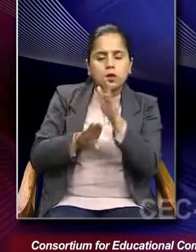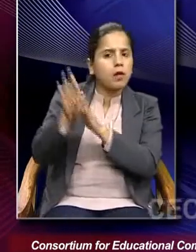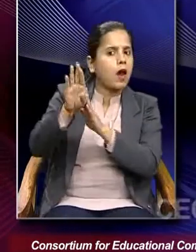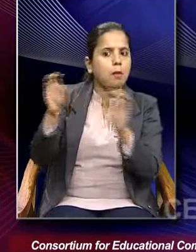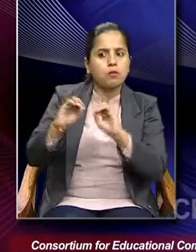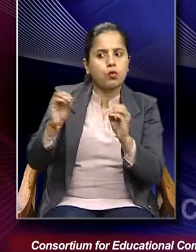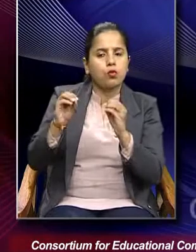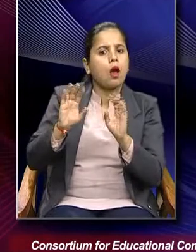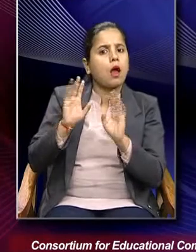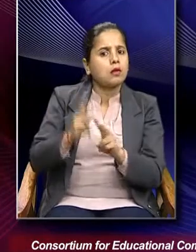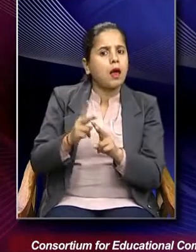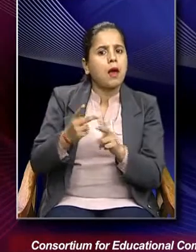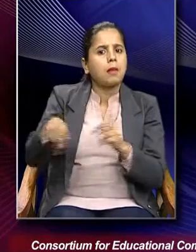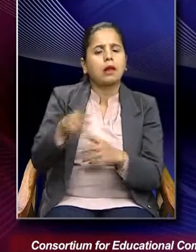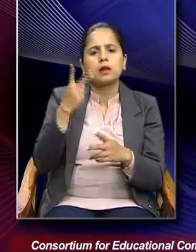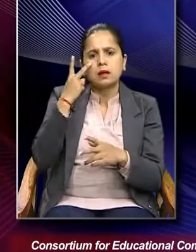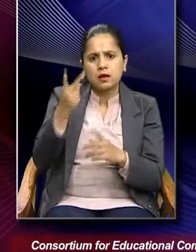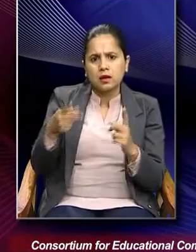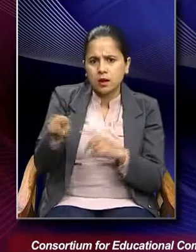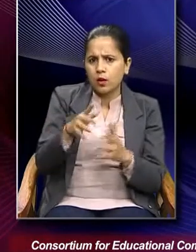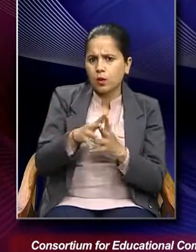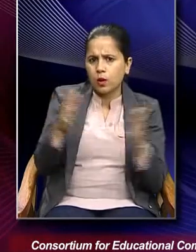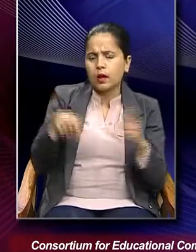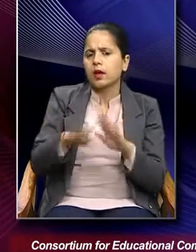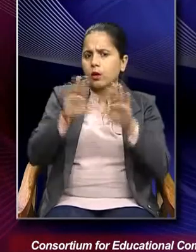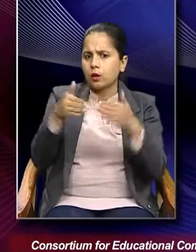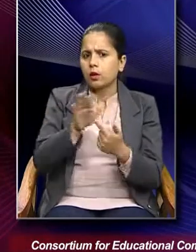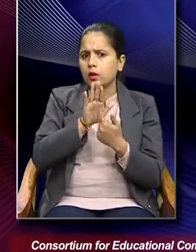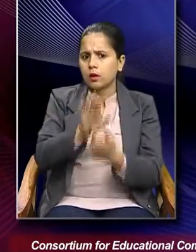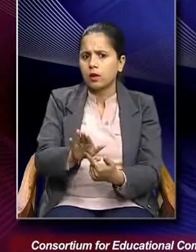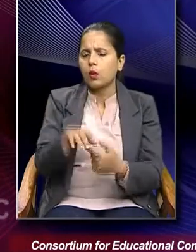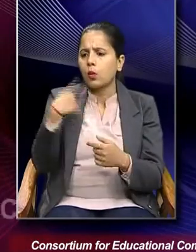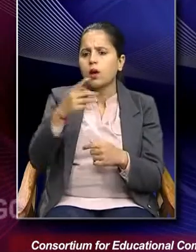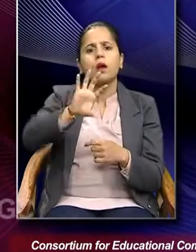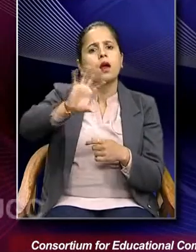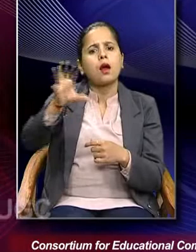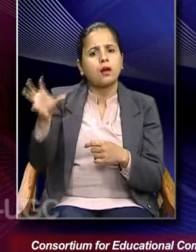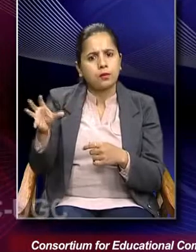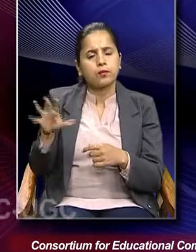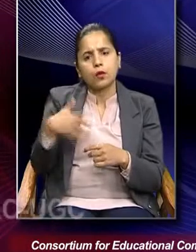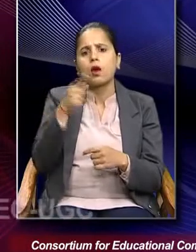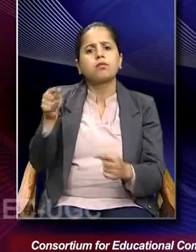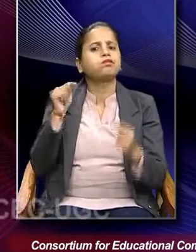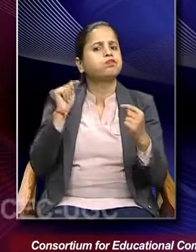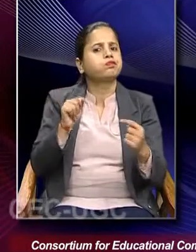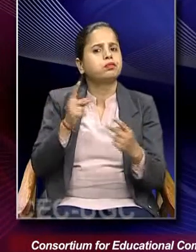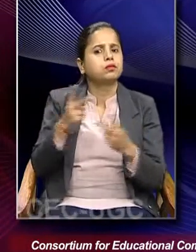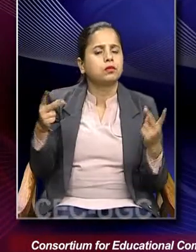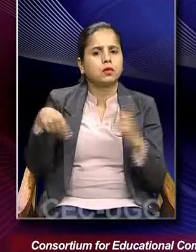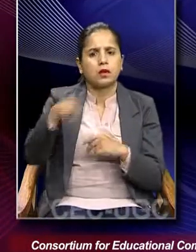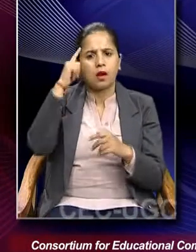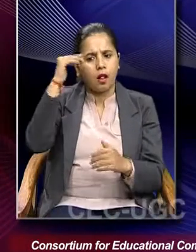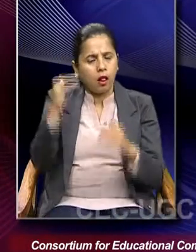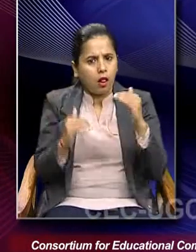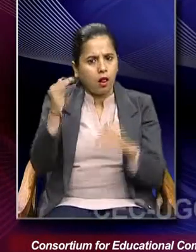world by examining the patterns of interactions among nations and by arguing that inequality